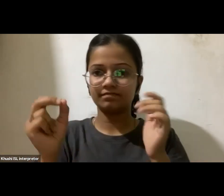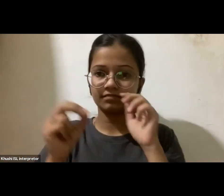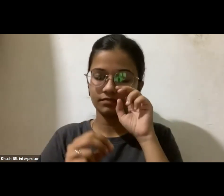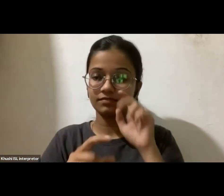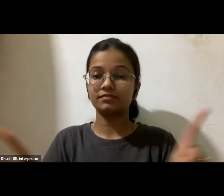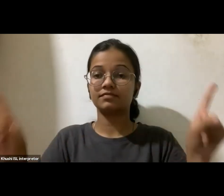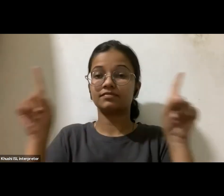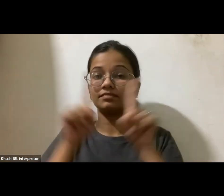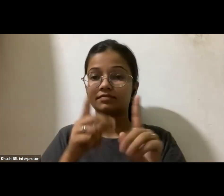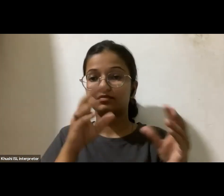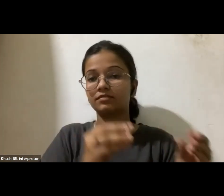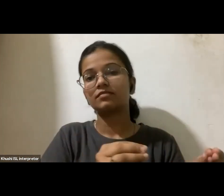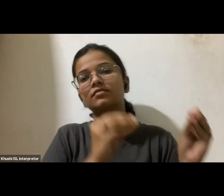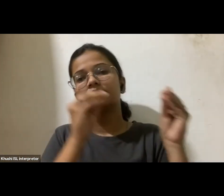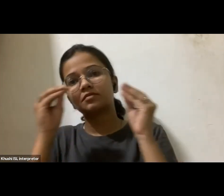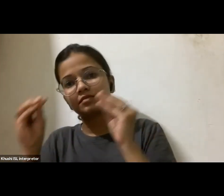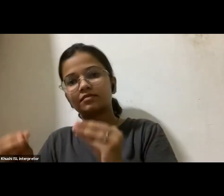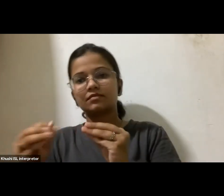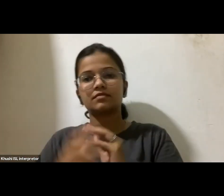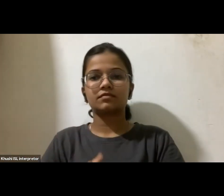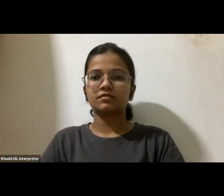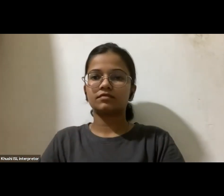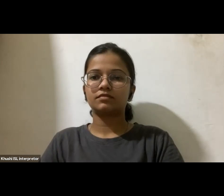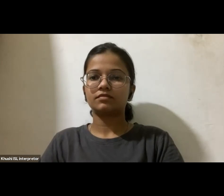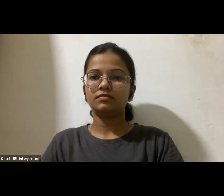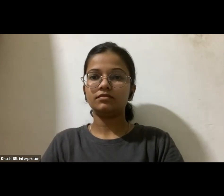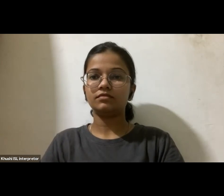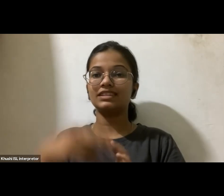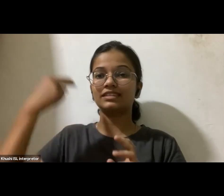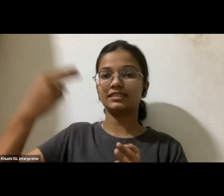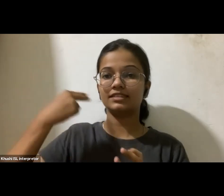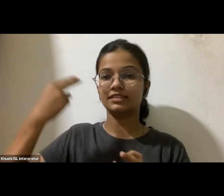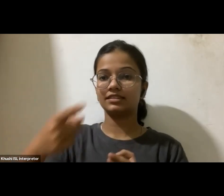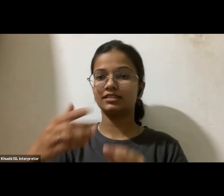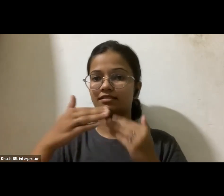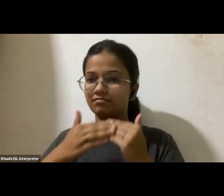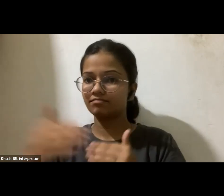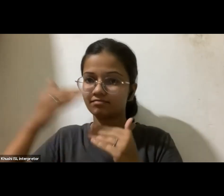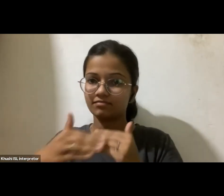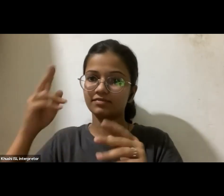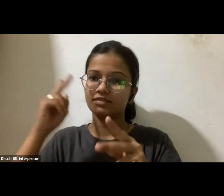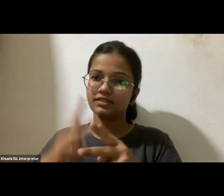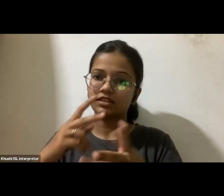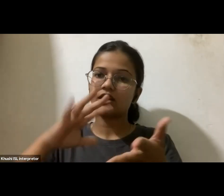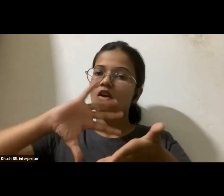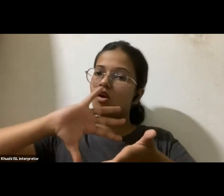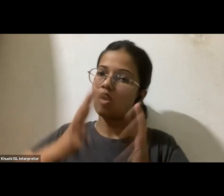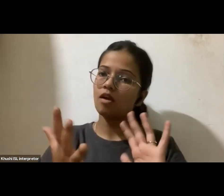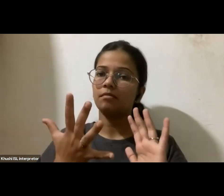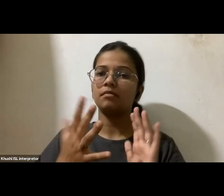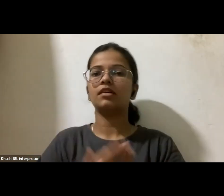And as we move forward, this reason sort of continues and sort of then becomes a